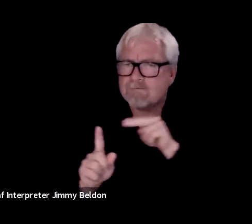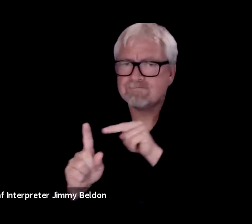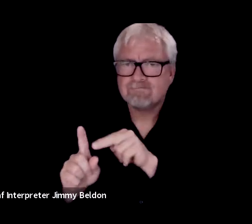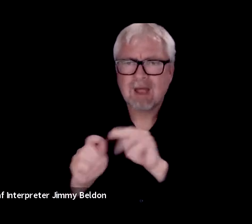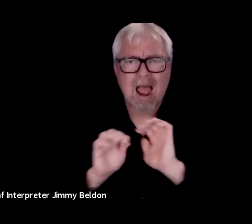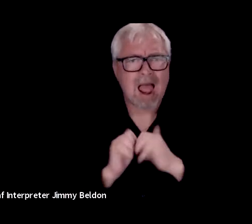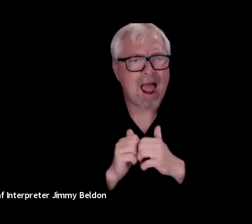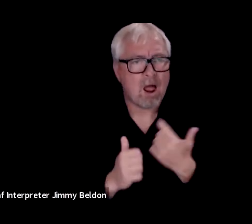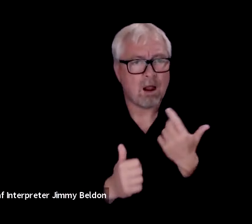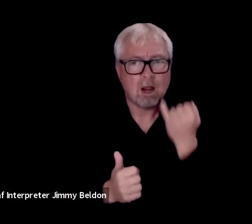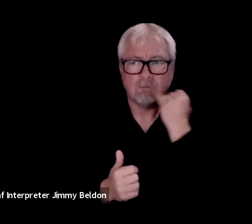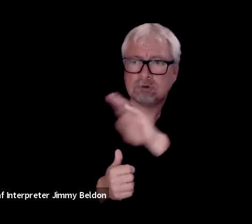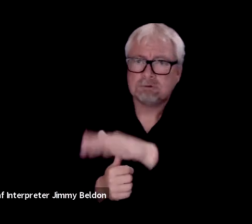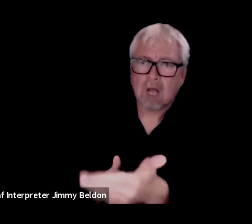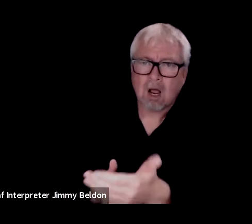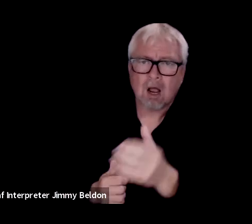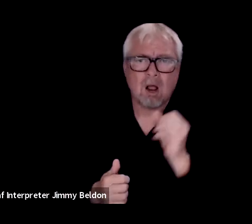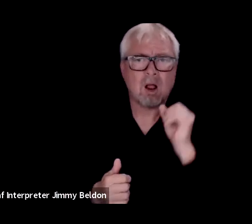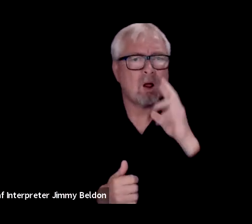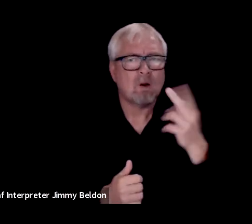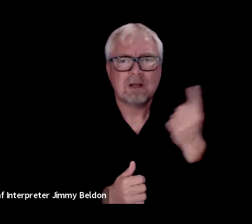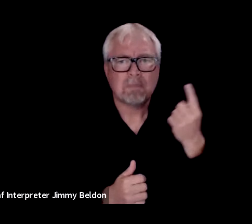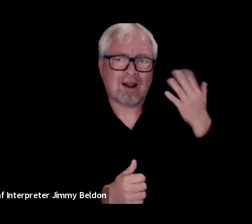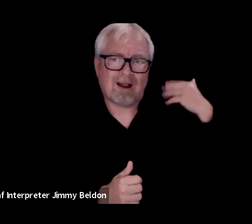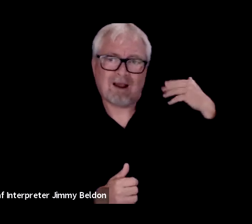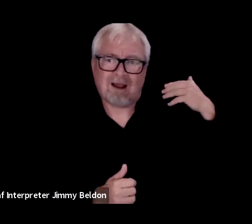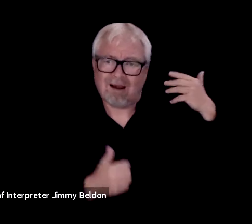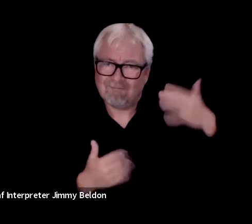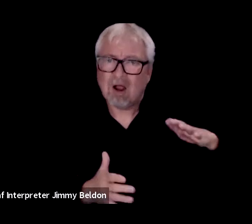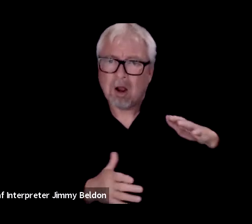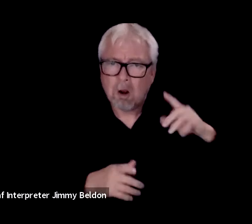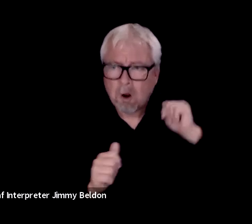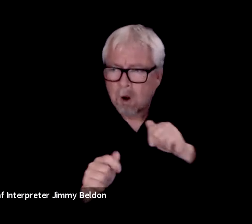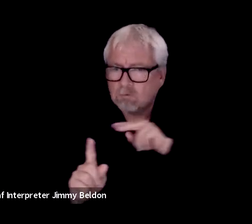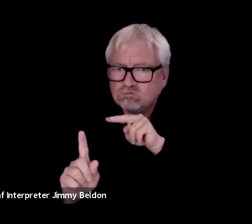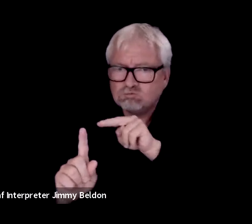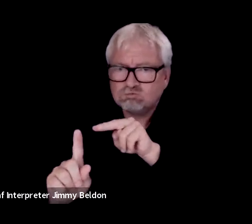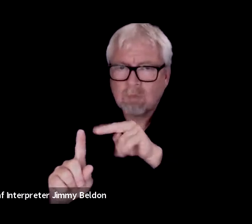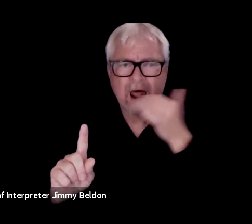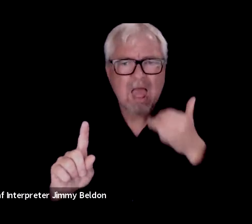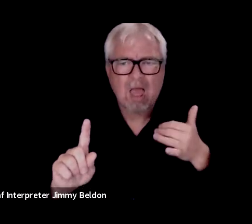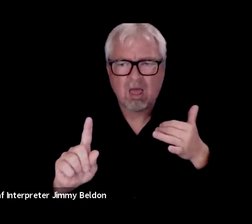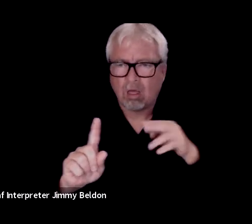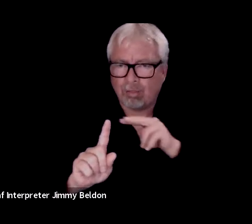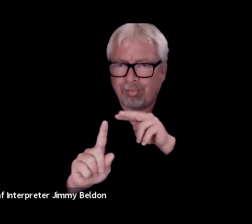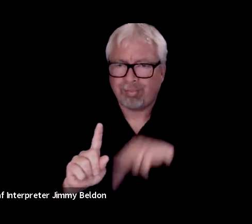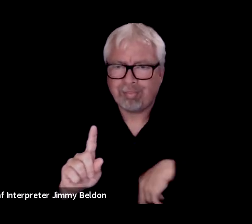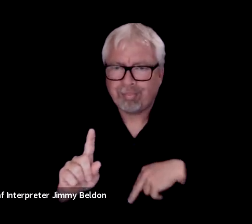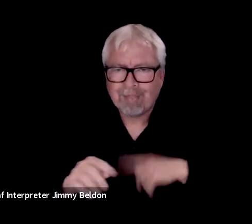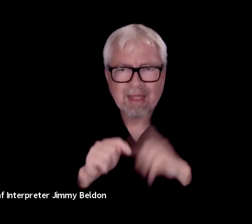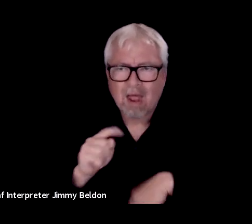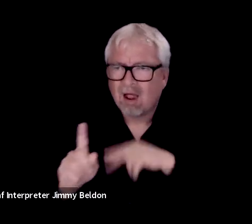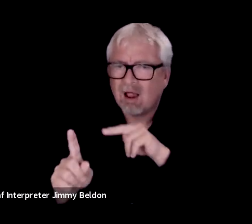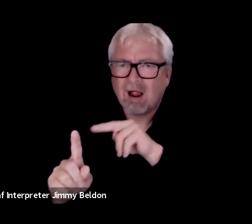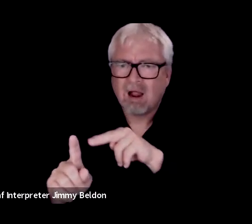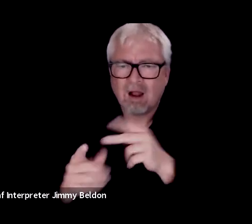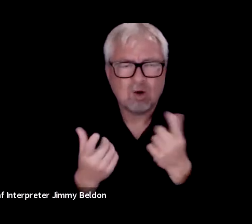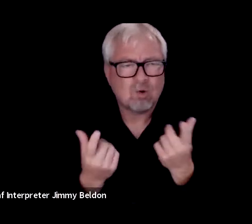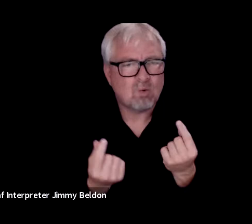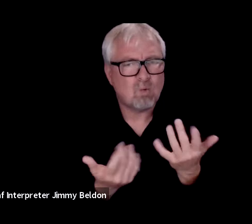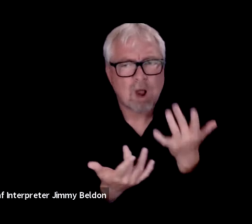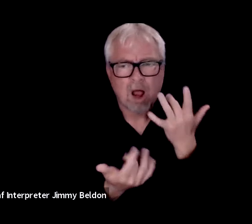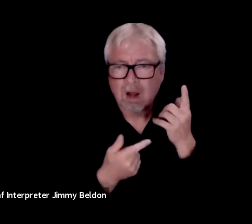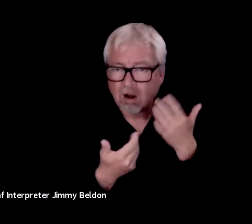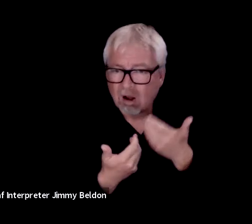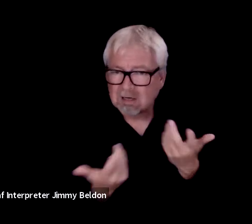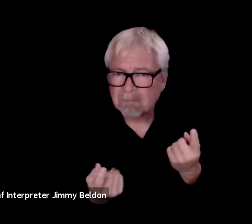and we would like to spend more time on that in a future call. I think there's still, where we really want to focus our efforts